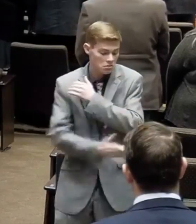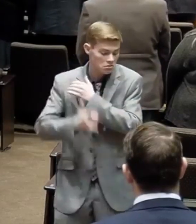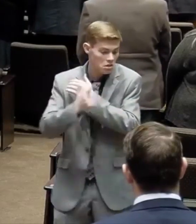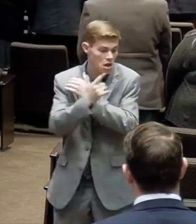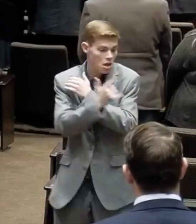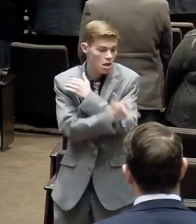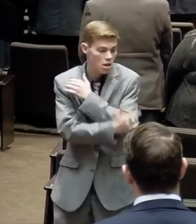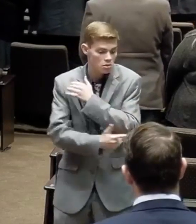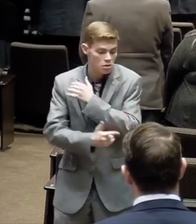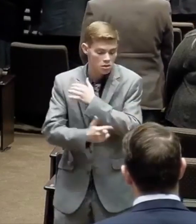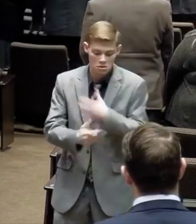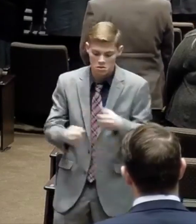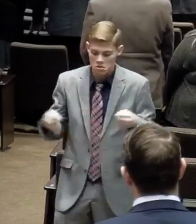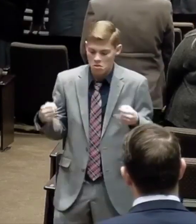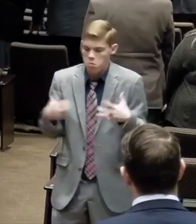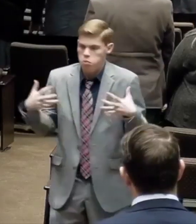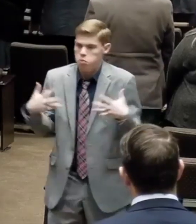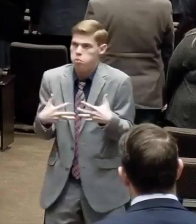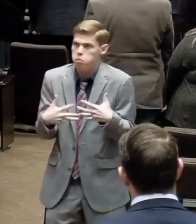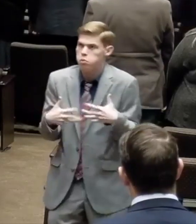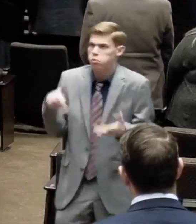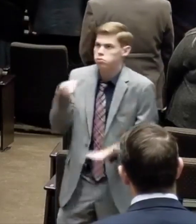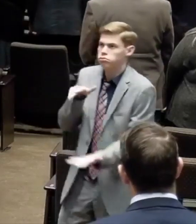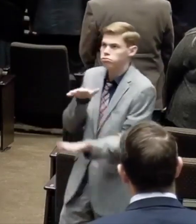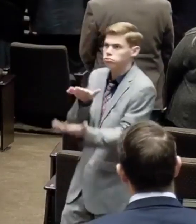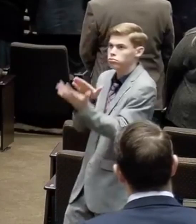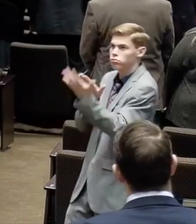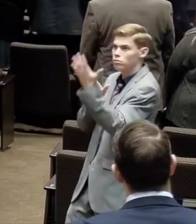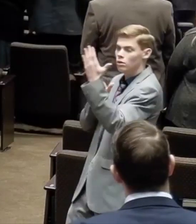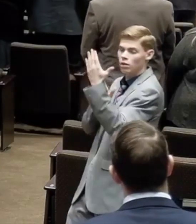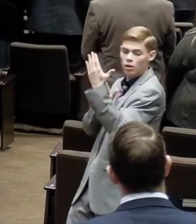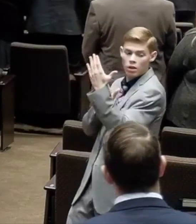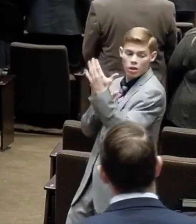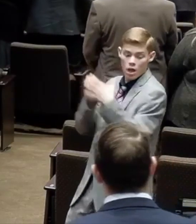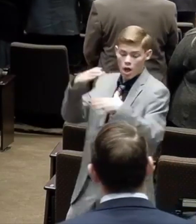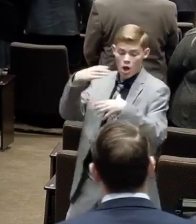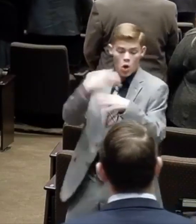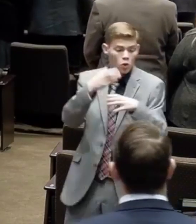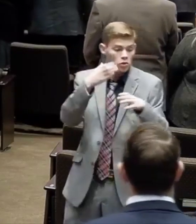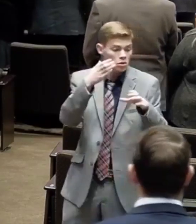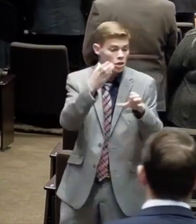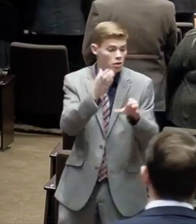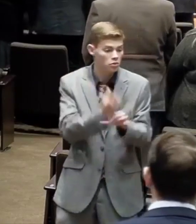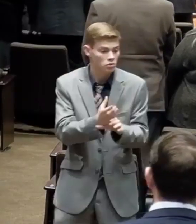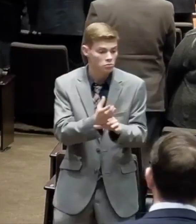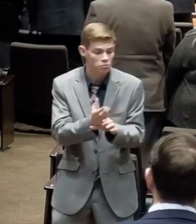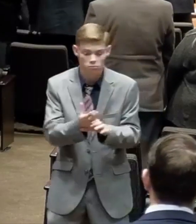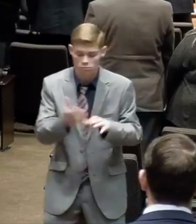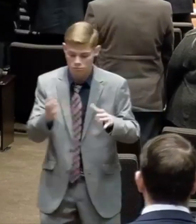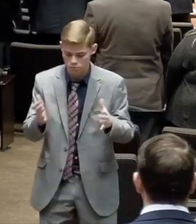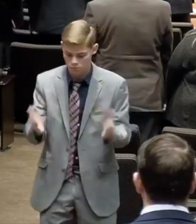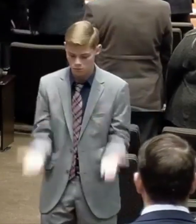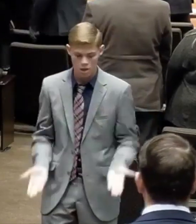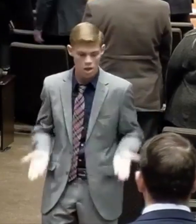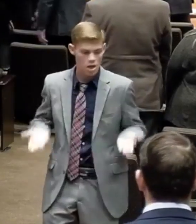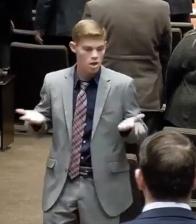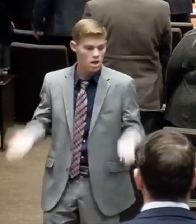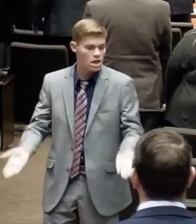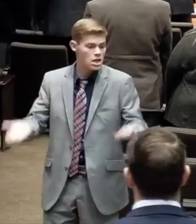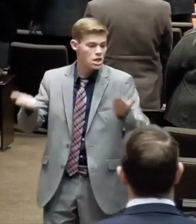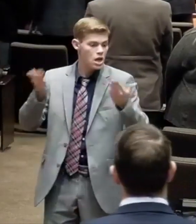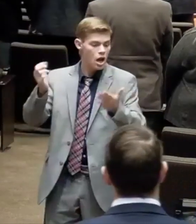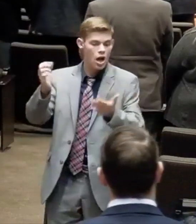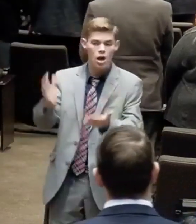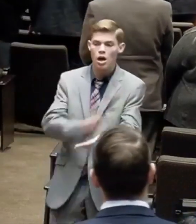at His voice. All creation rises to rejoice.